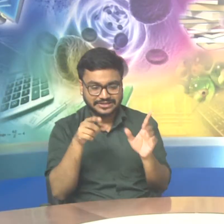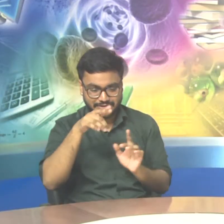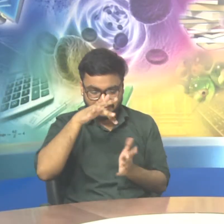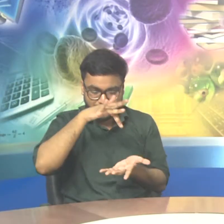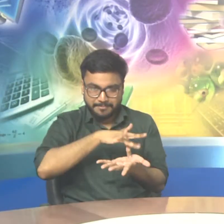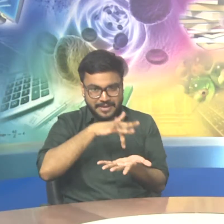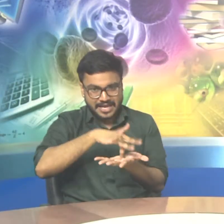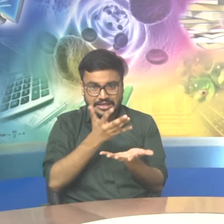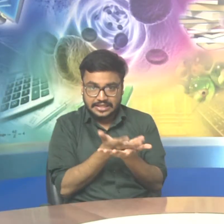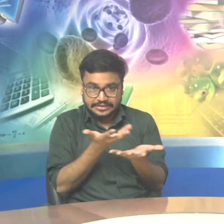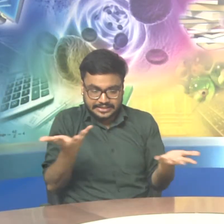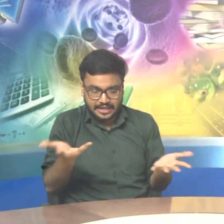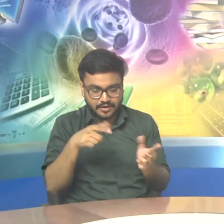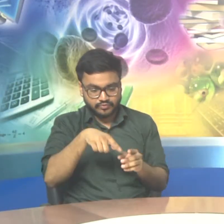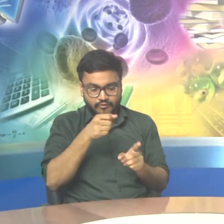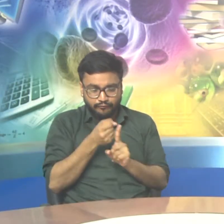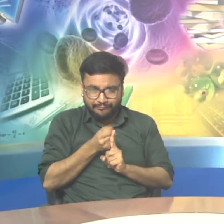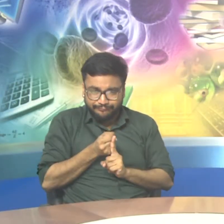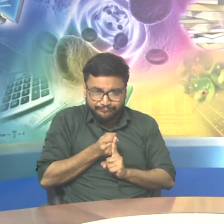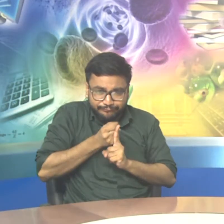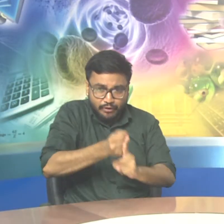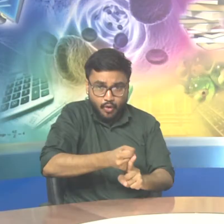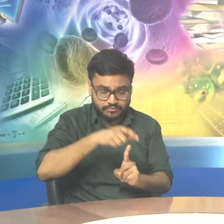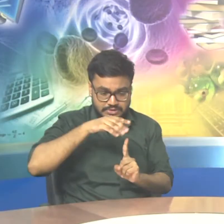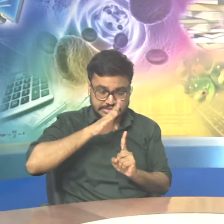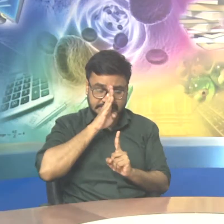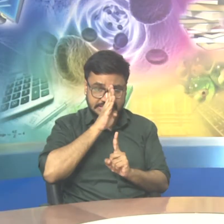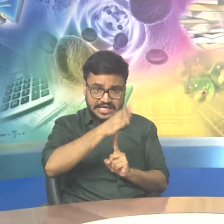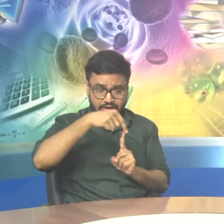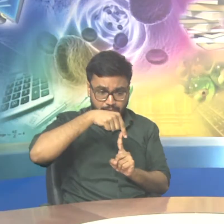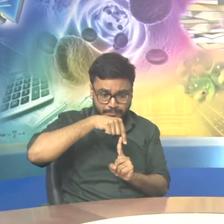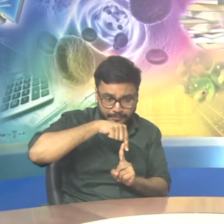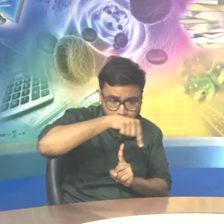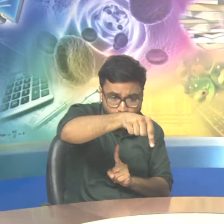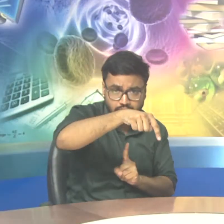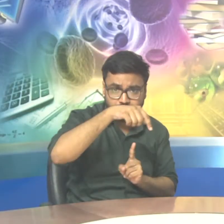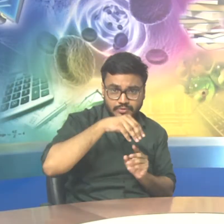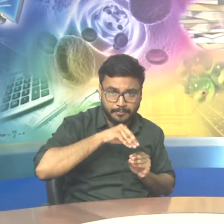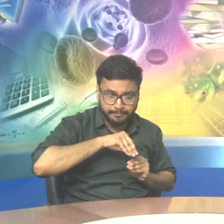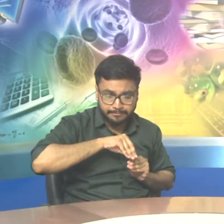It means moving from one place to another in any direction.